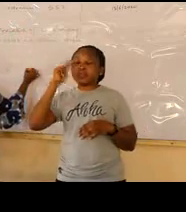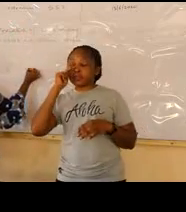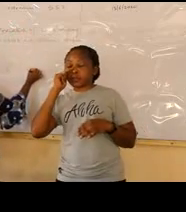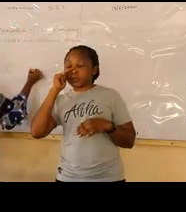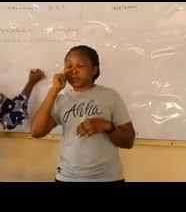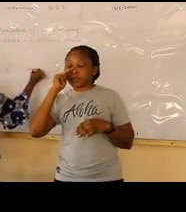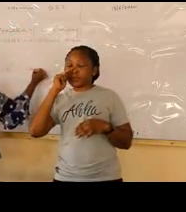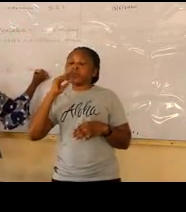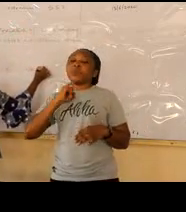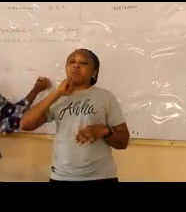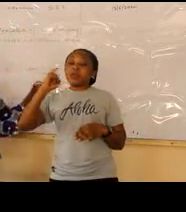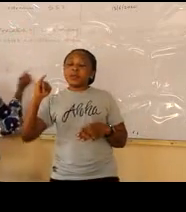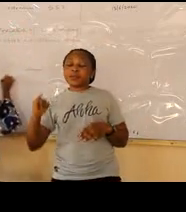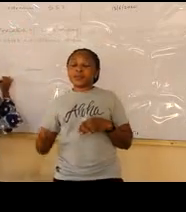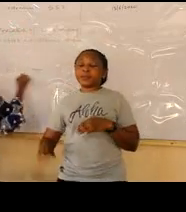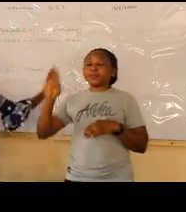bicameral.